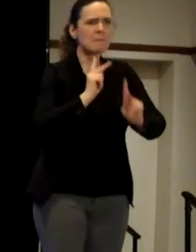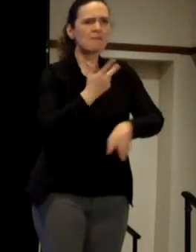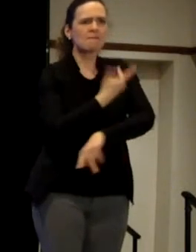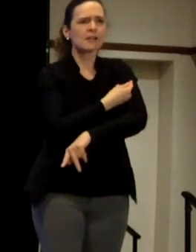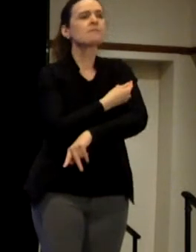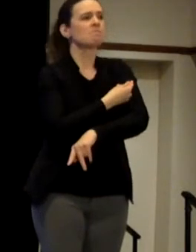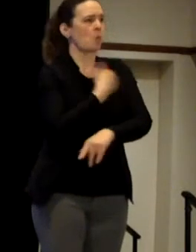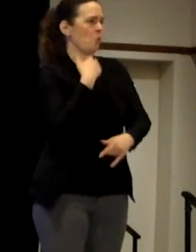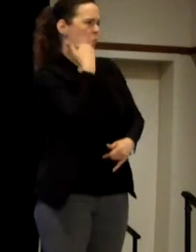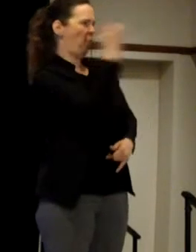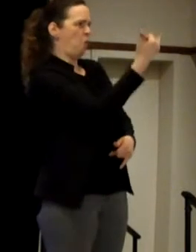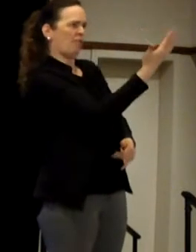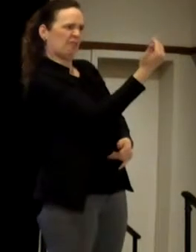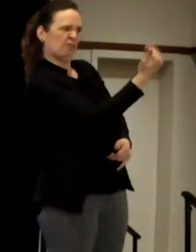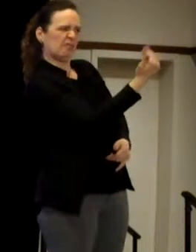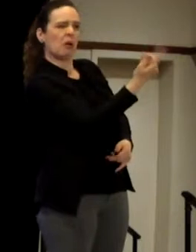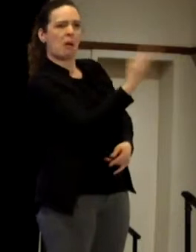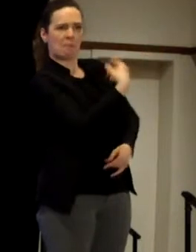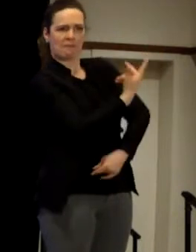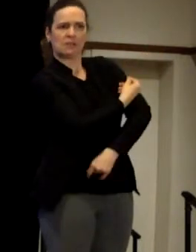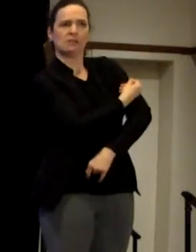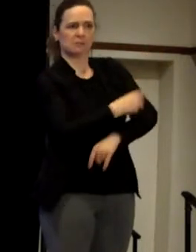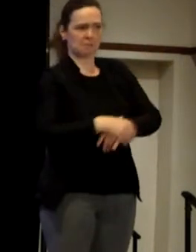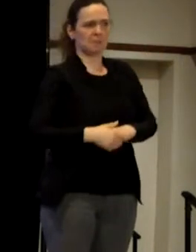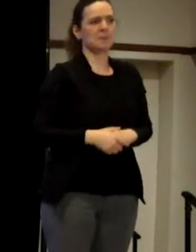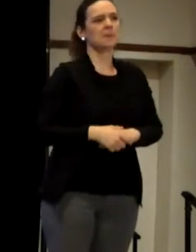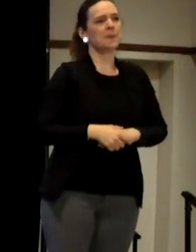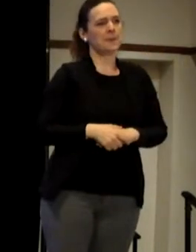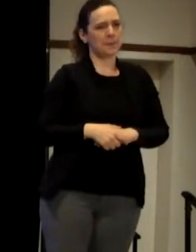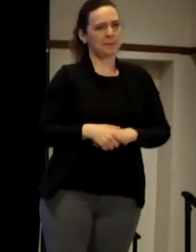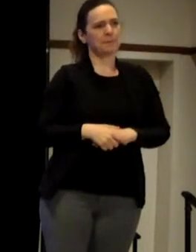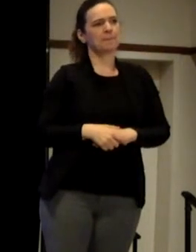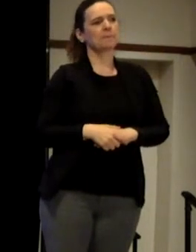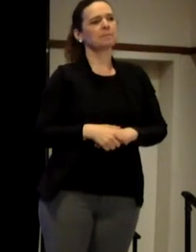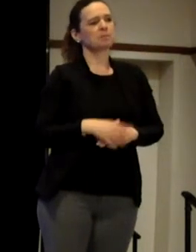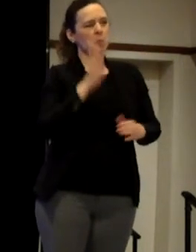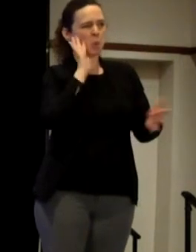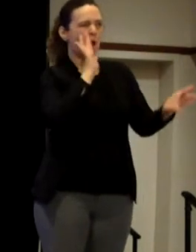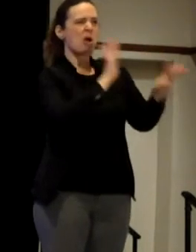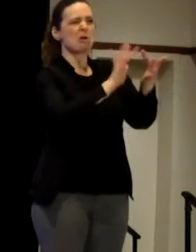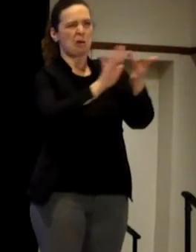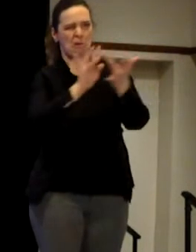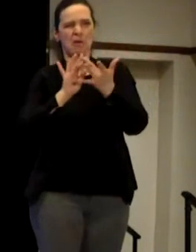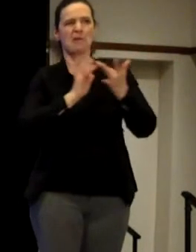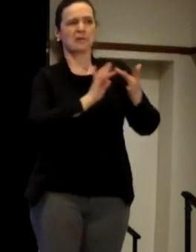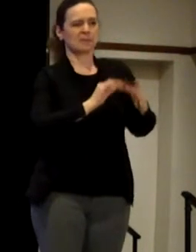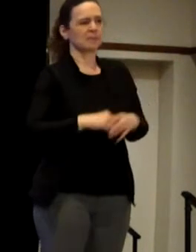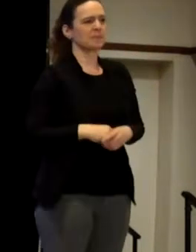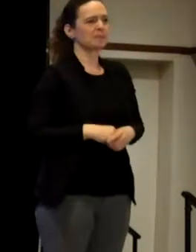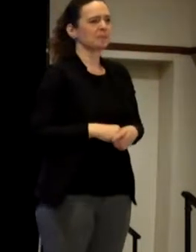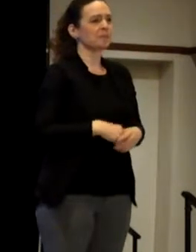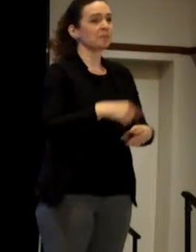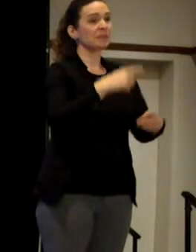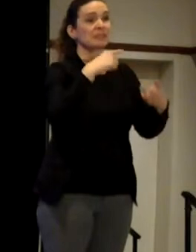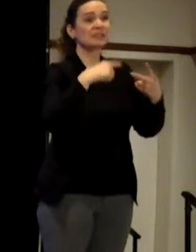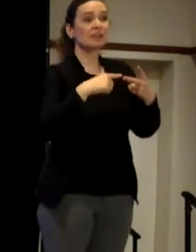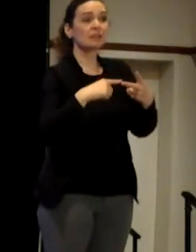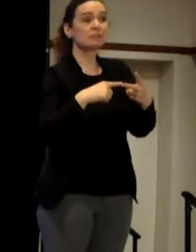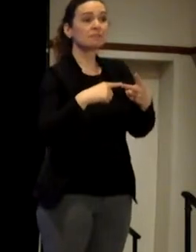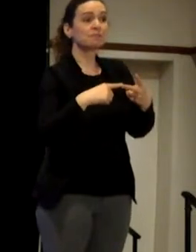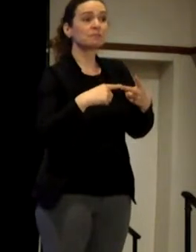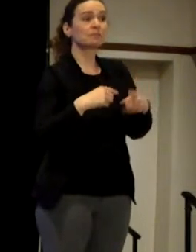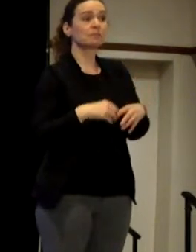the next day has appointments available or whatnot, we'll reach out to this list. Second piece of news on the vaccine,